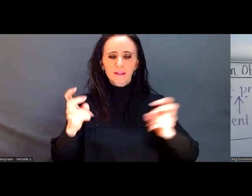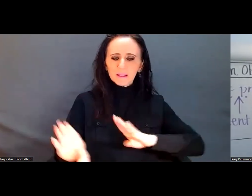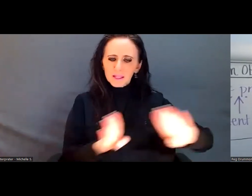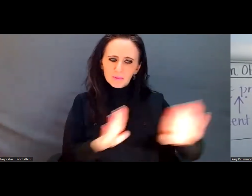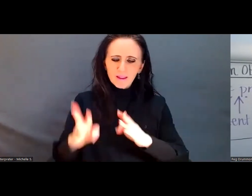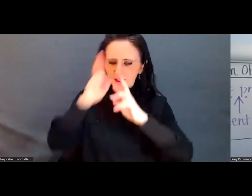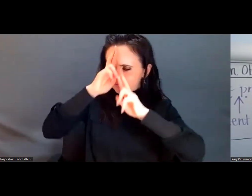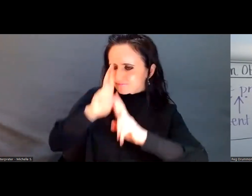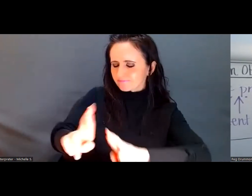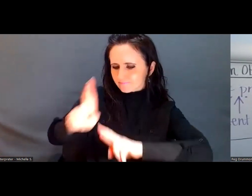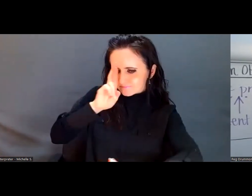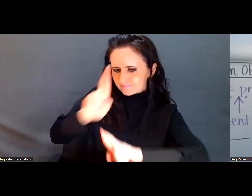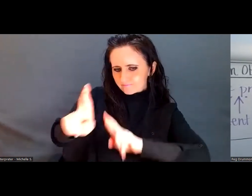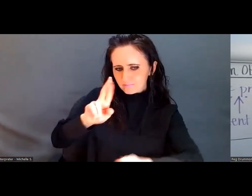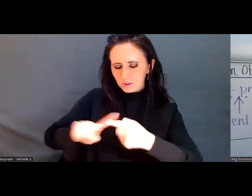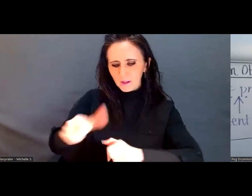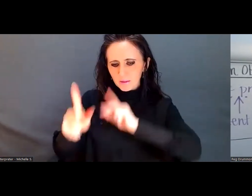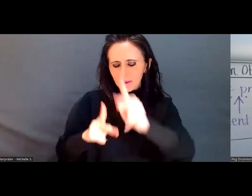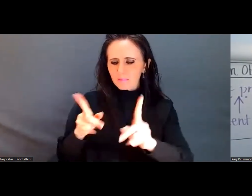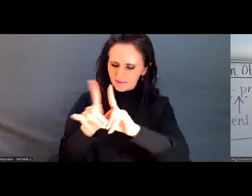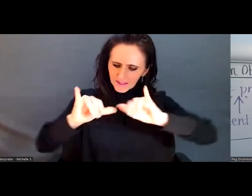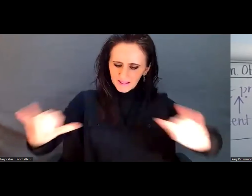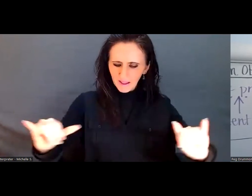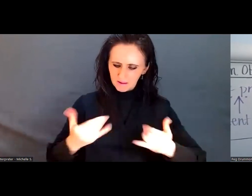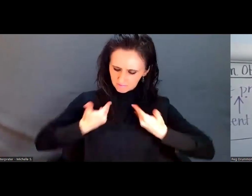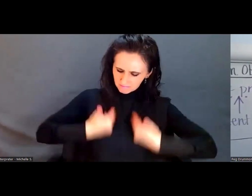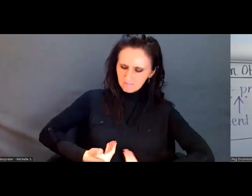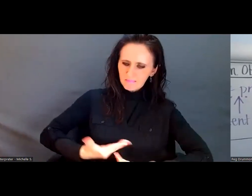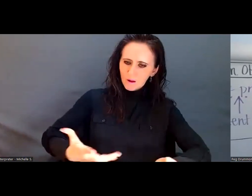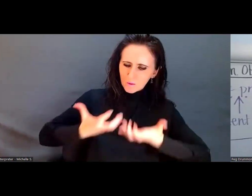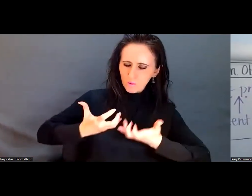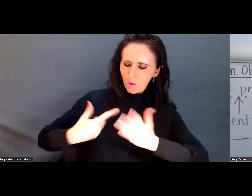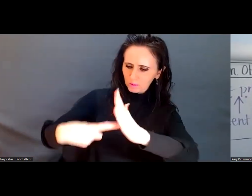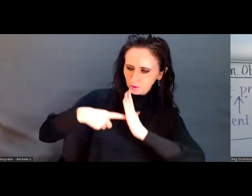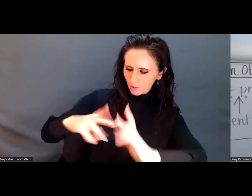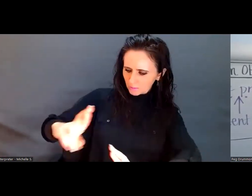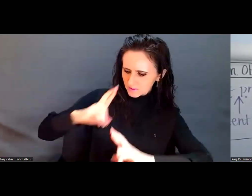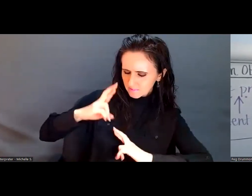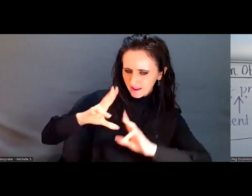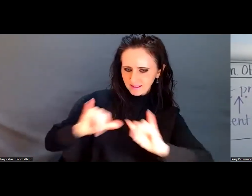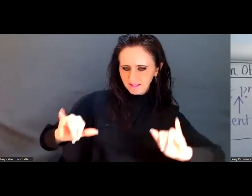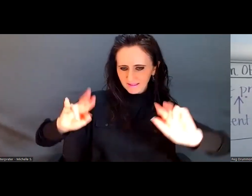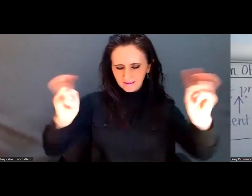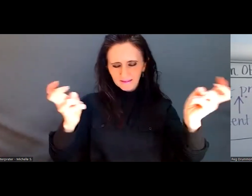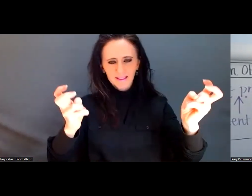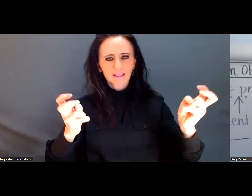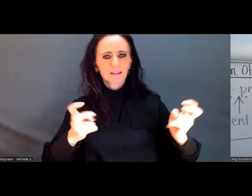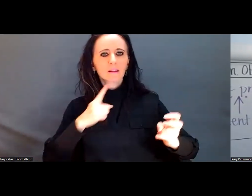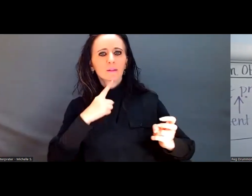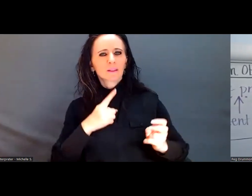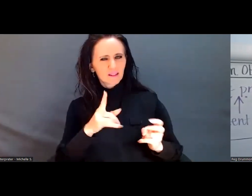like to be treated. Yeah? That's a really good start, isn't it? Treating others as I would like to be